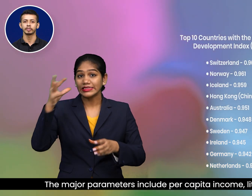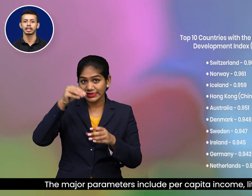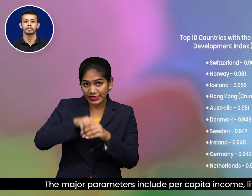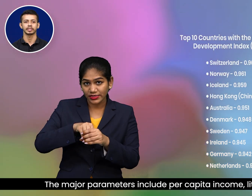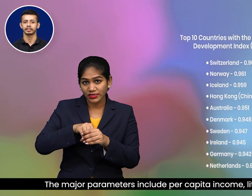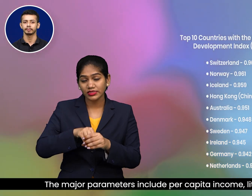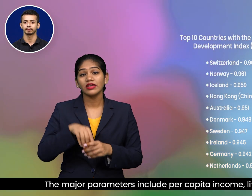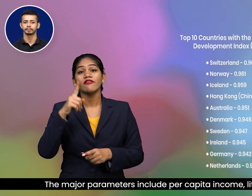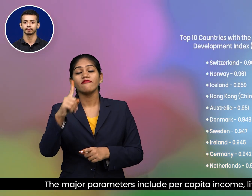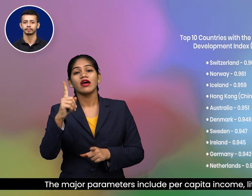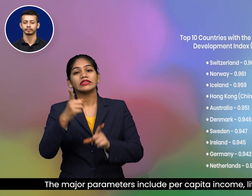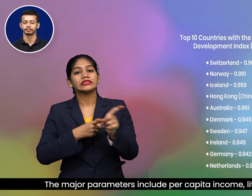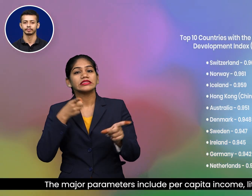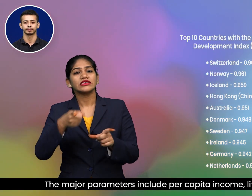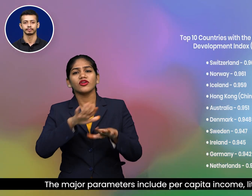include per capita income,